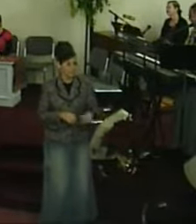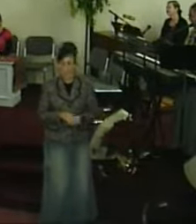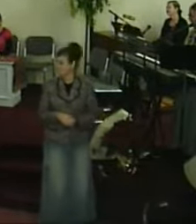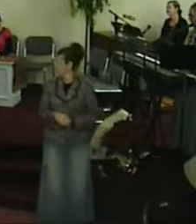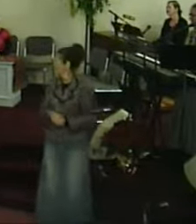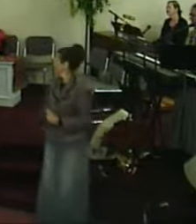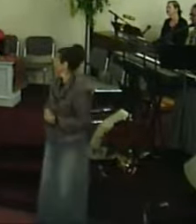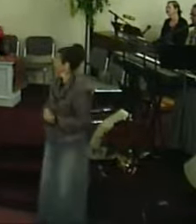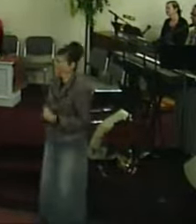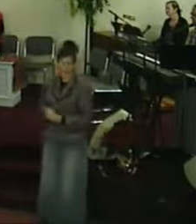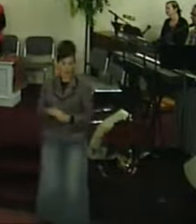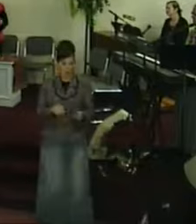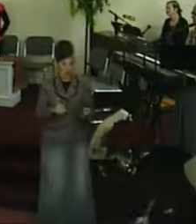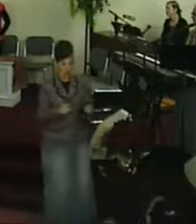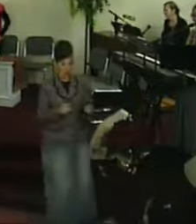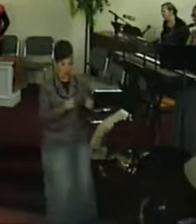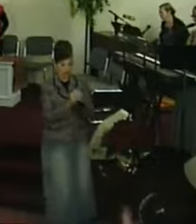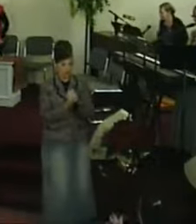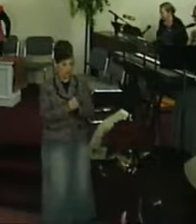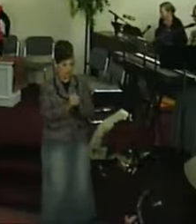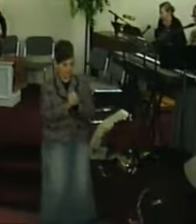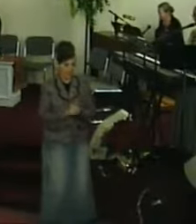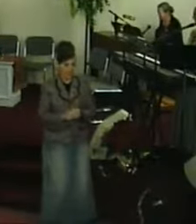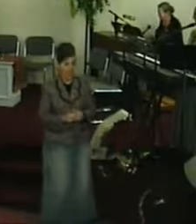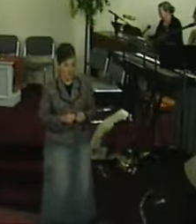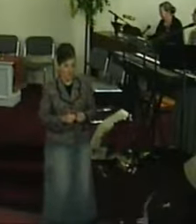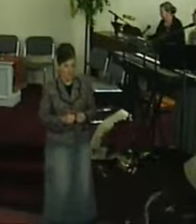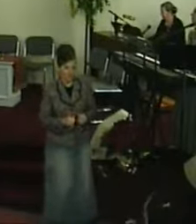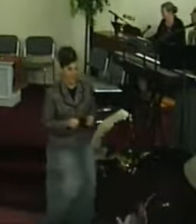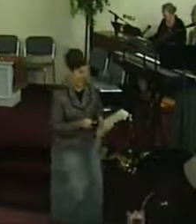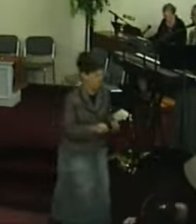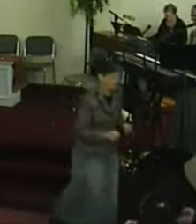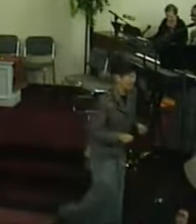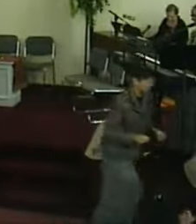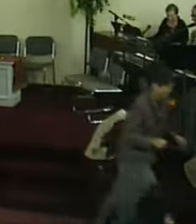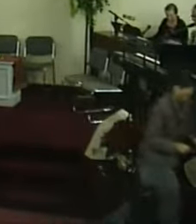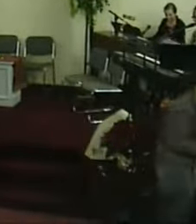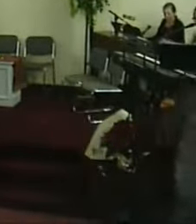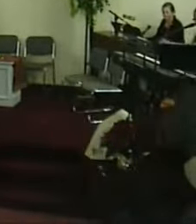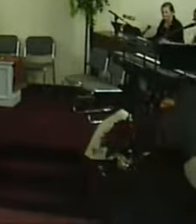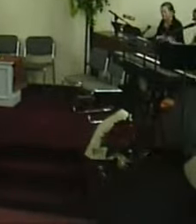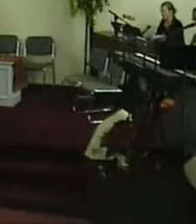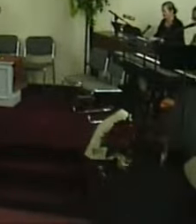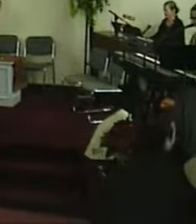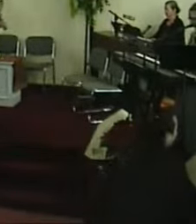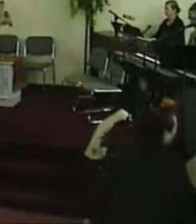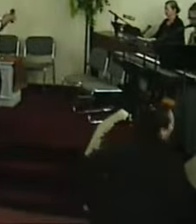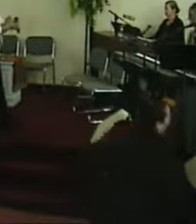you ready to worship? Praise God. Let's do that right now. Hallelujah.